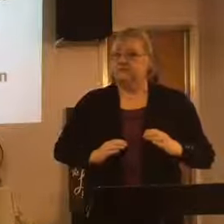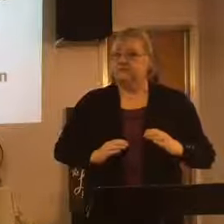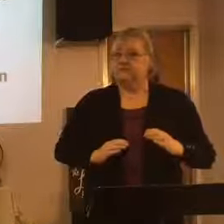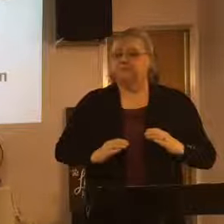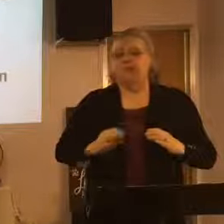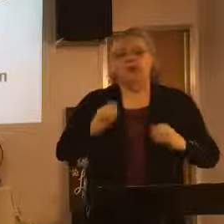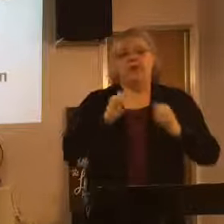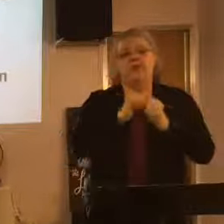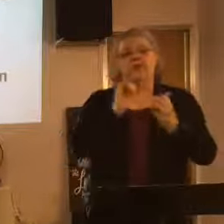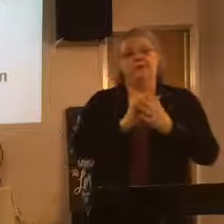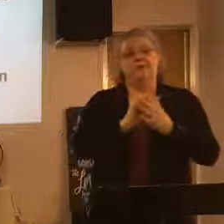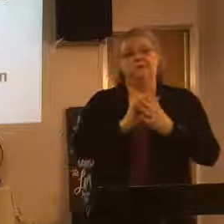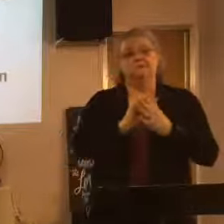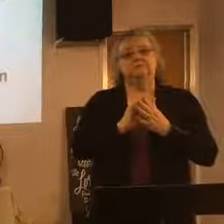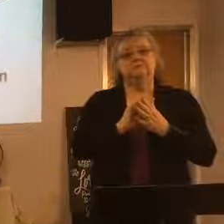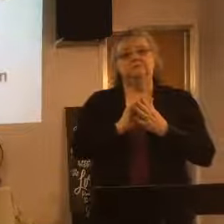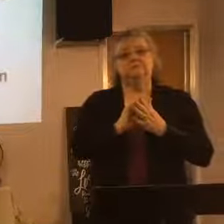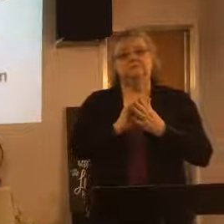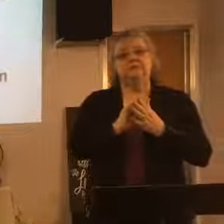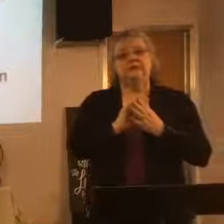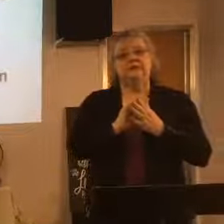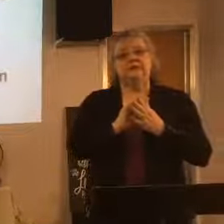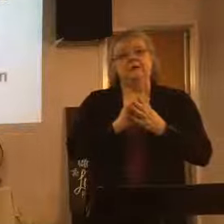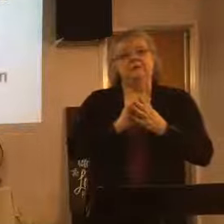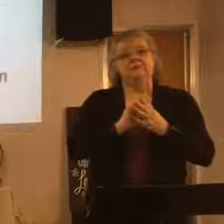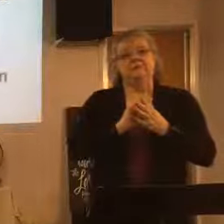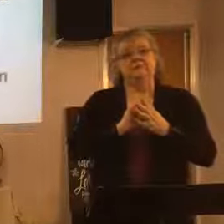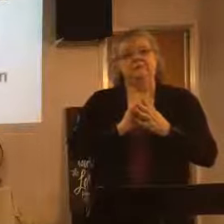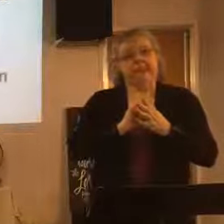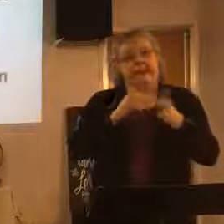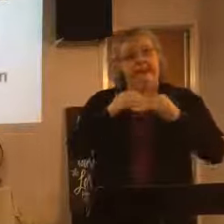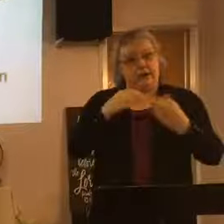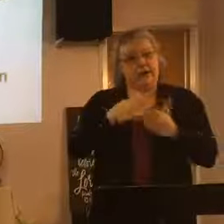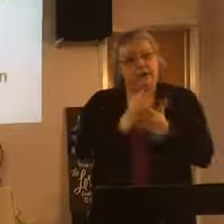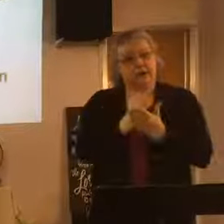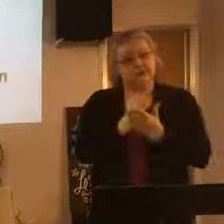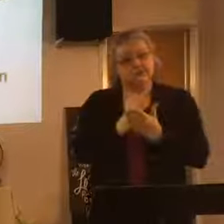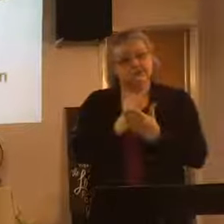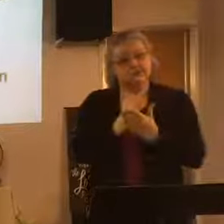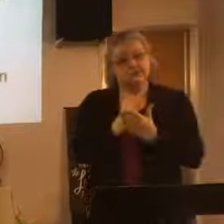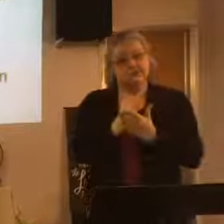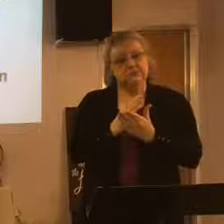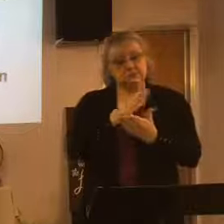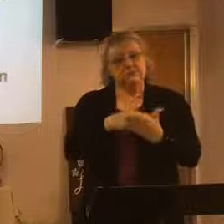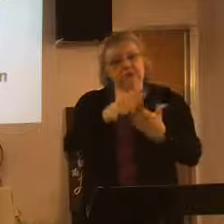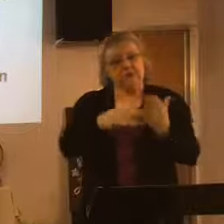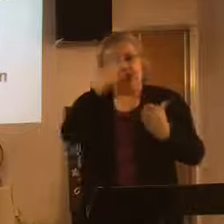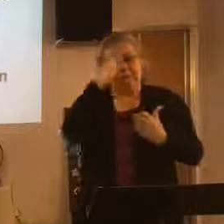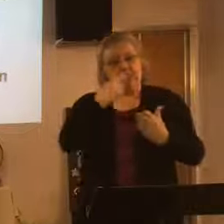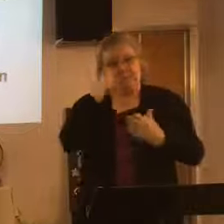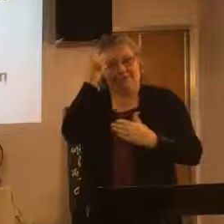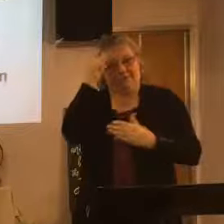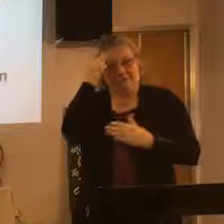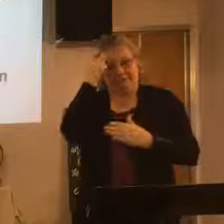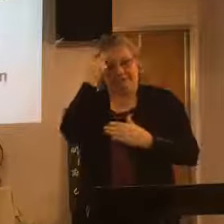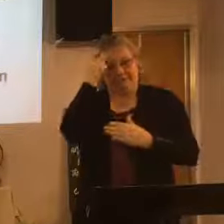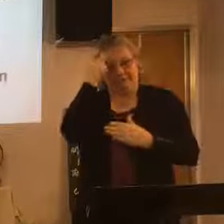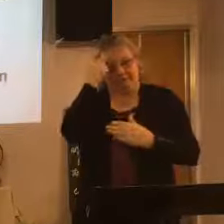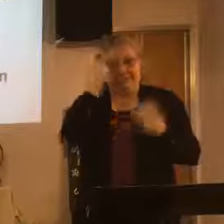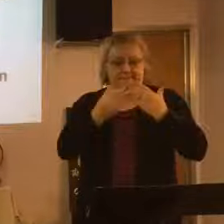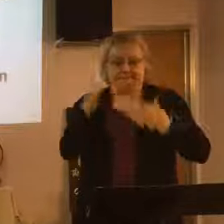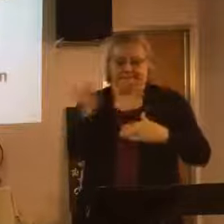And with that citizenship came many, many privileges and rights, much perhaps as what we enjoy